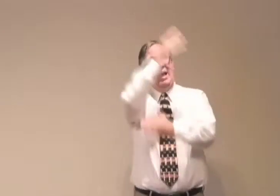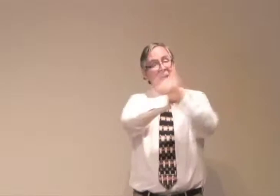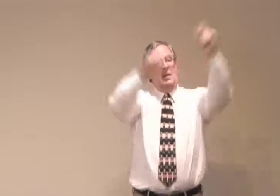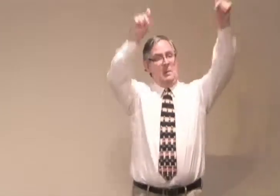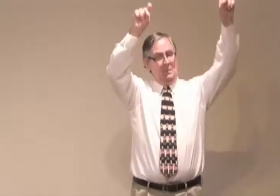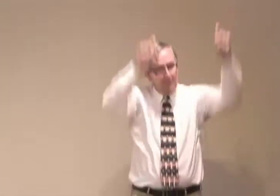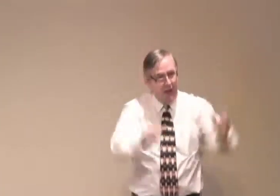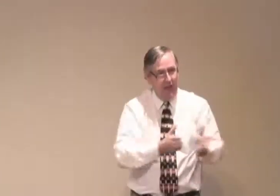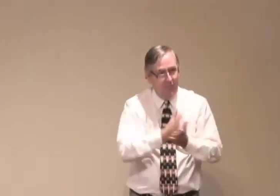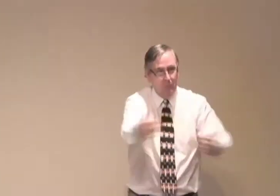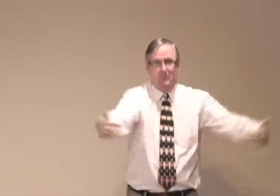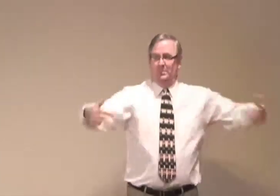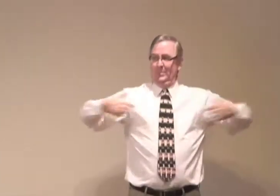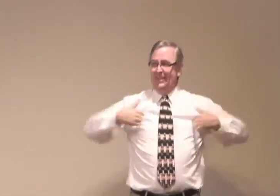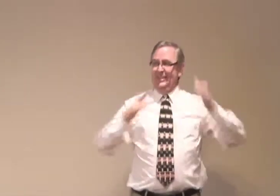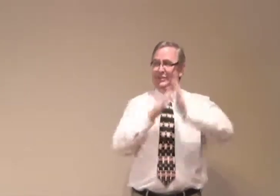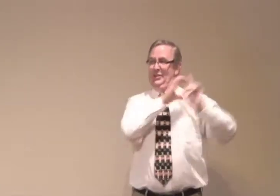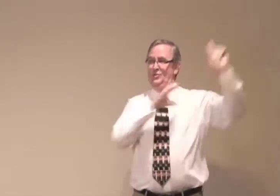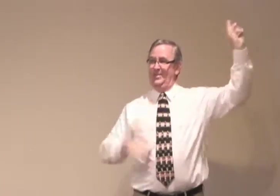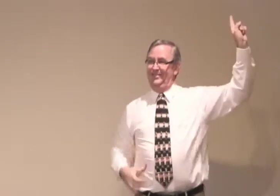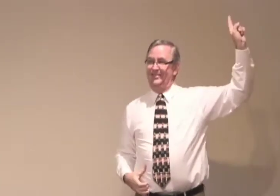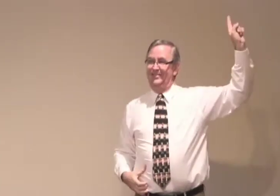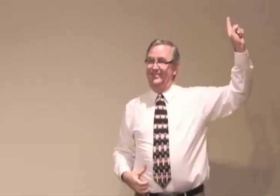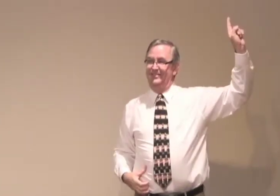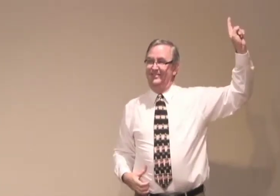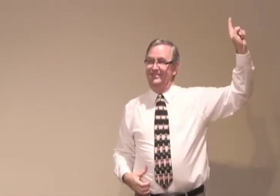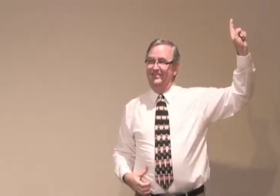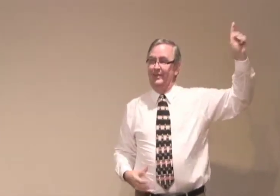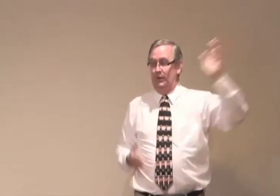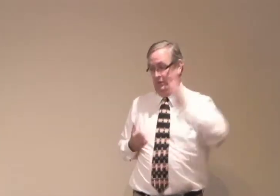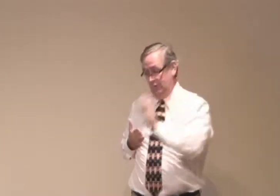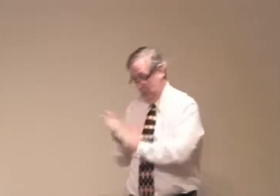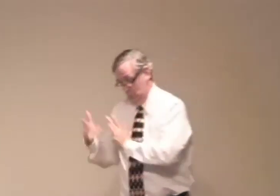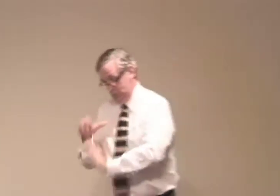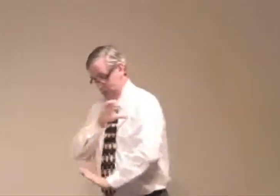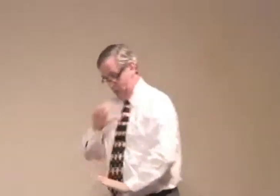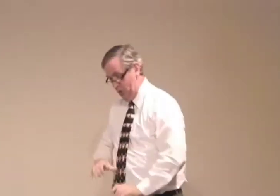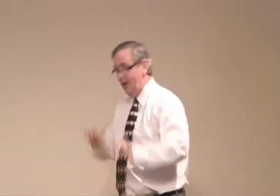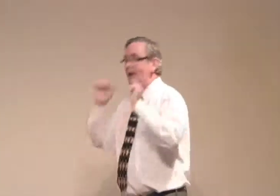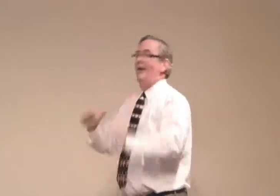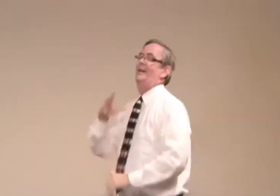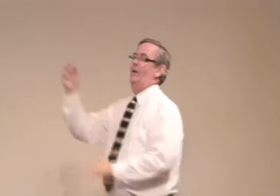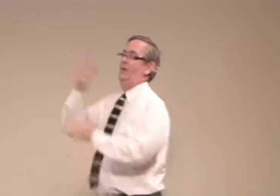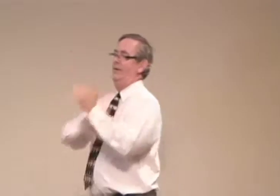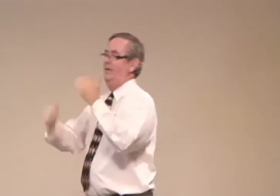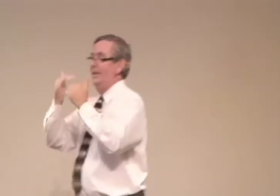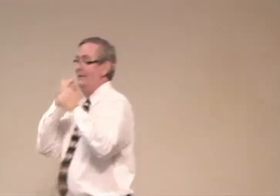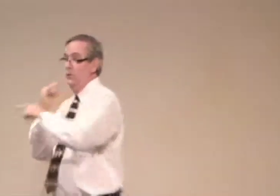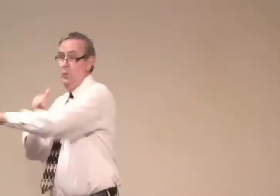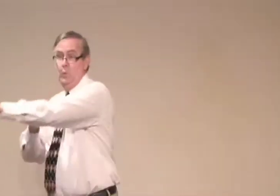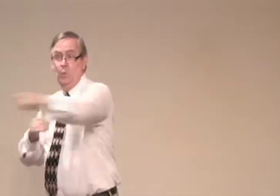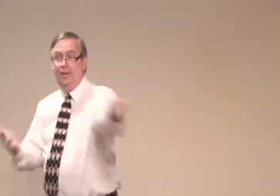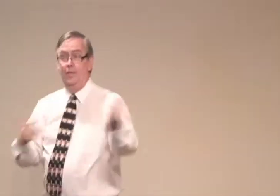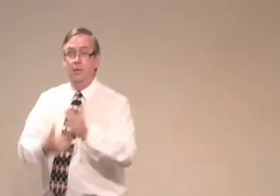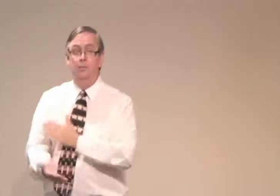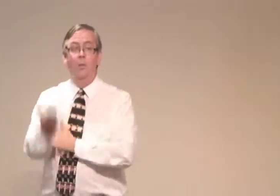God said to us if you want to go to heaven you've got to do it through me through Jesus Christ you can go to heaven